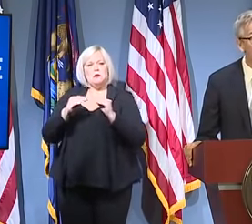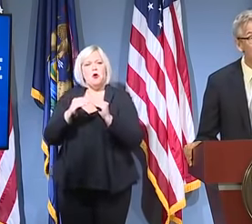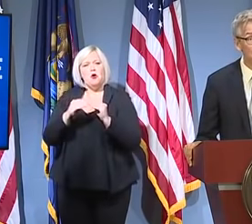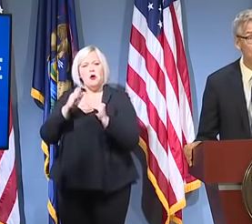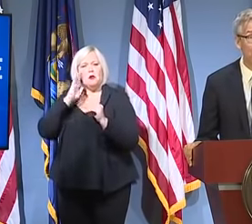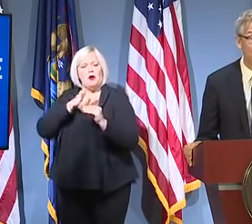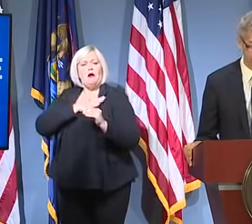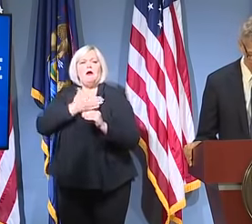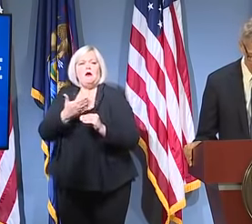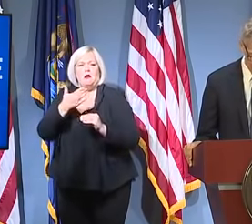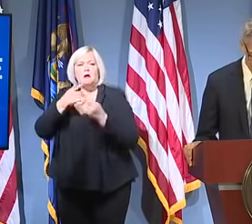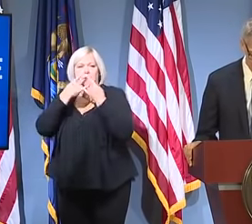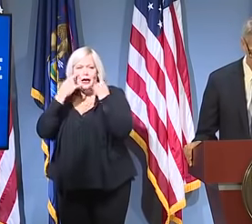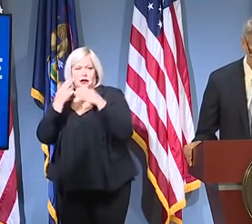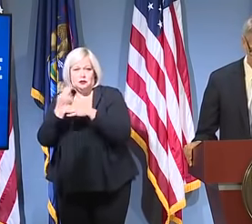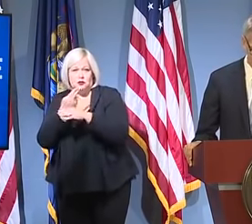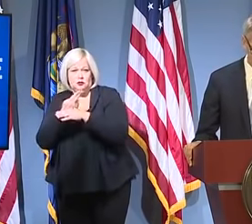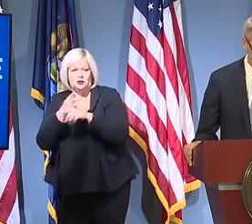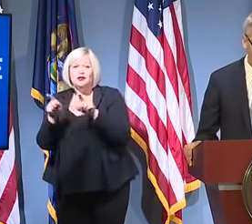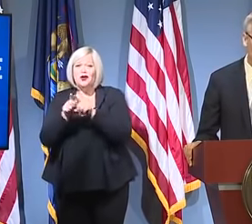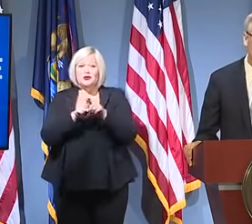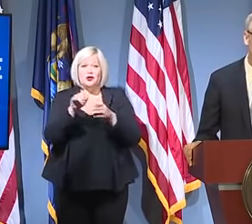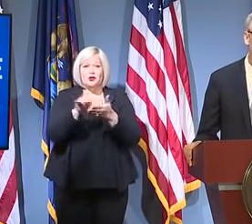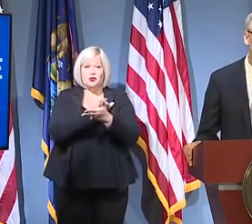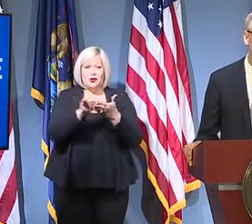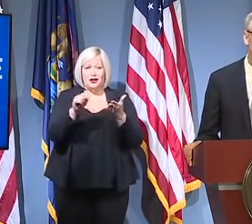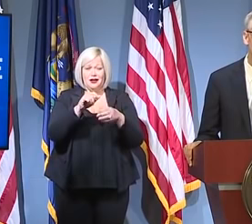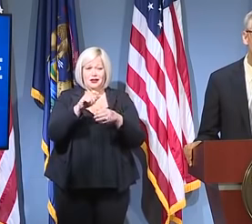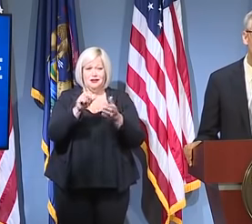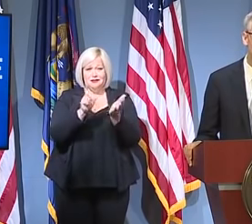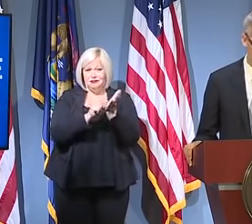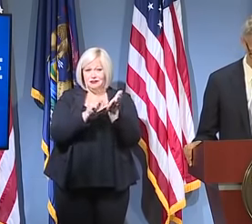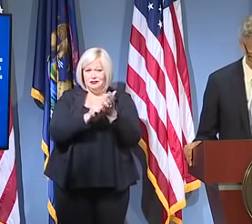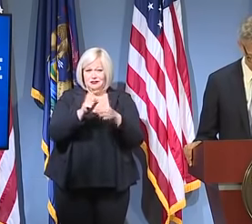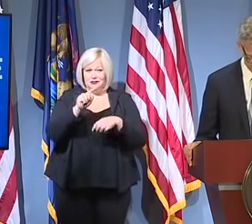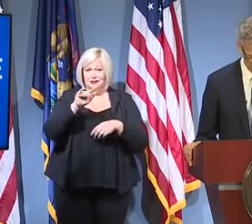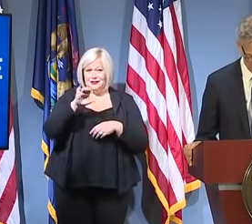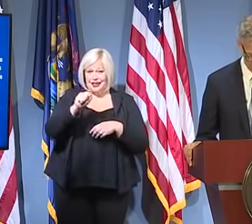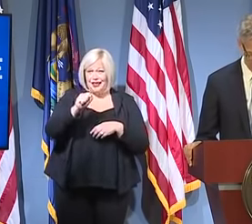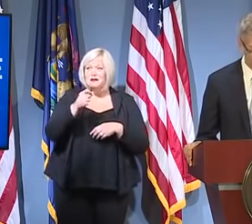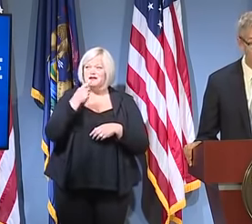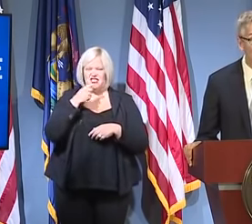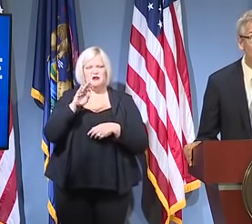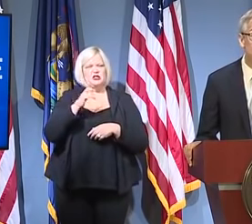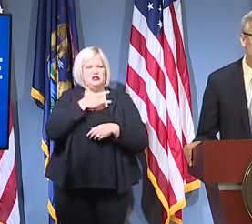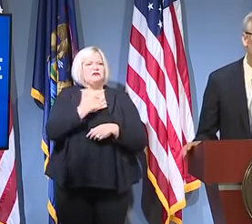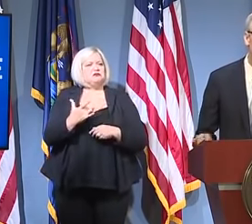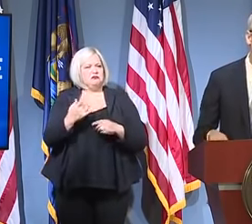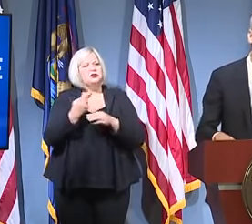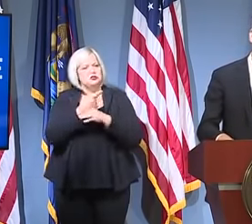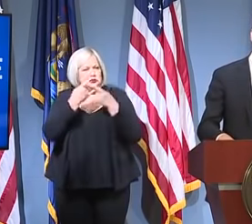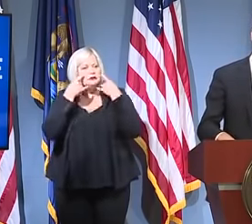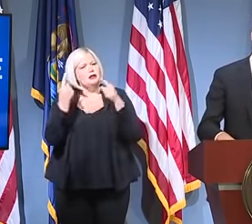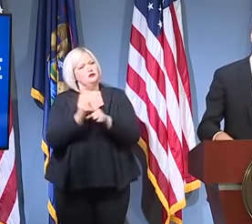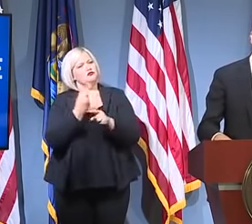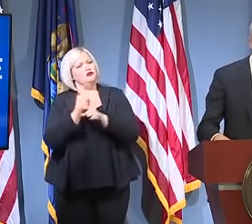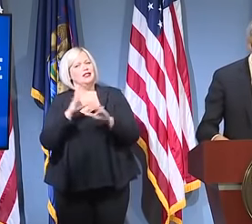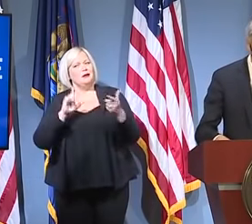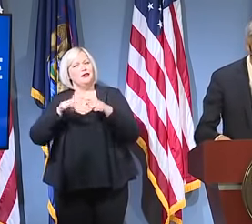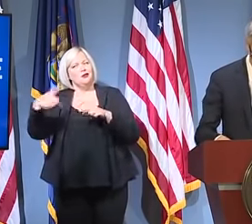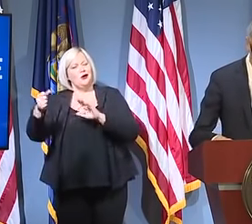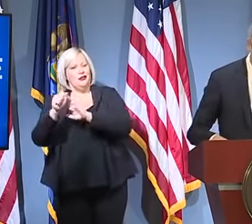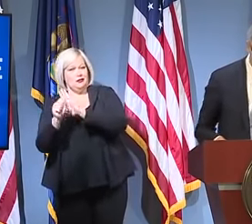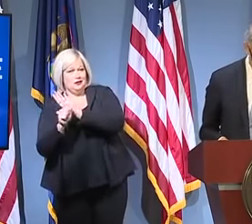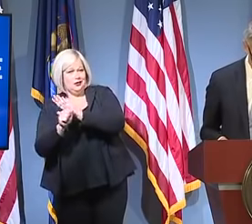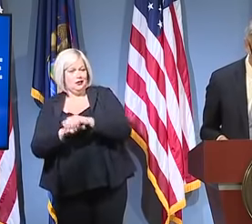New York Times survey in July also found us doing well compared to our neighbors. For months now, Governor Whitmer has